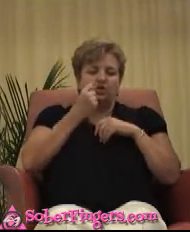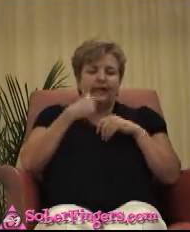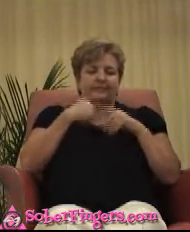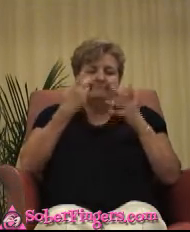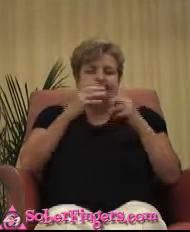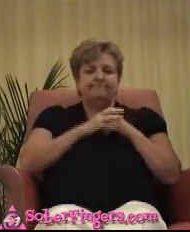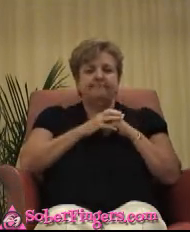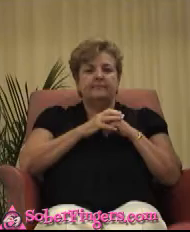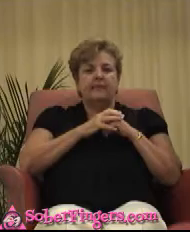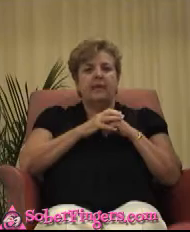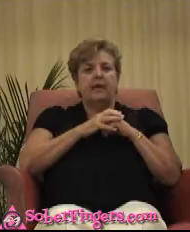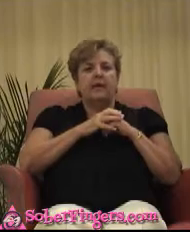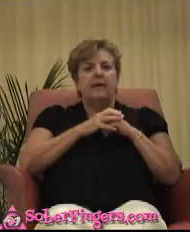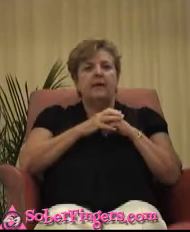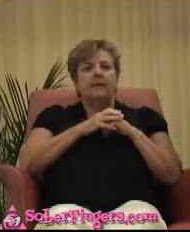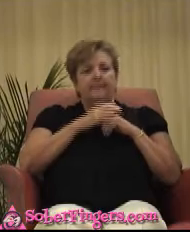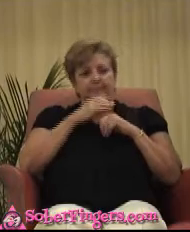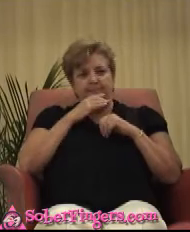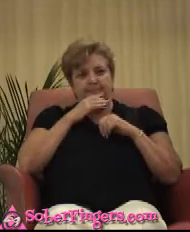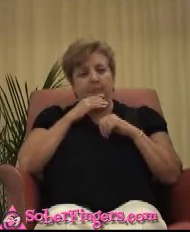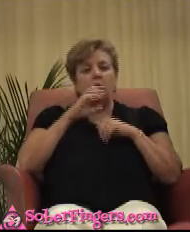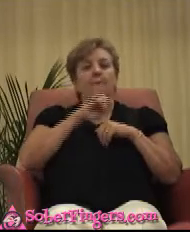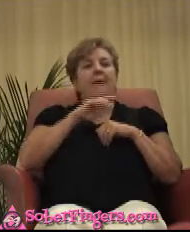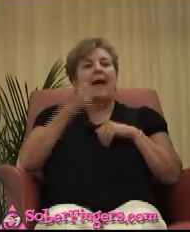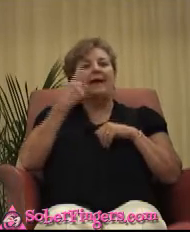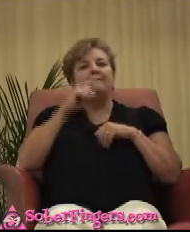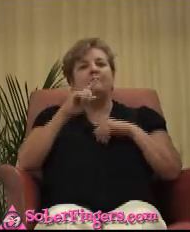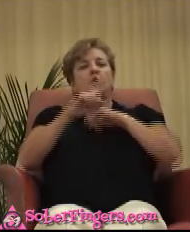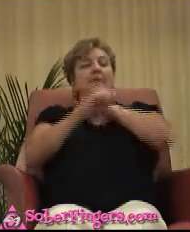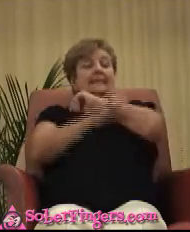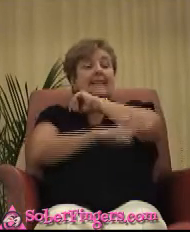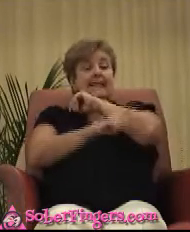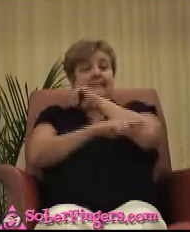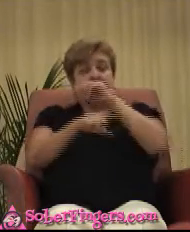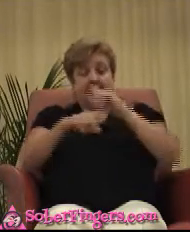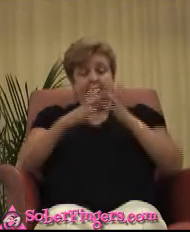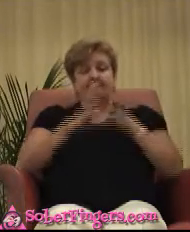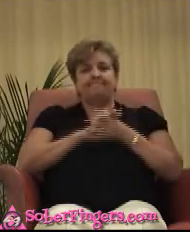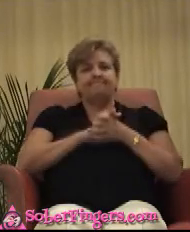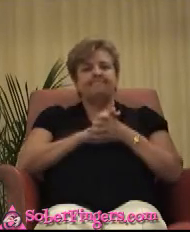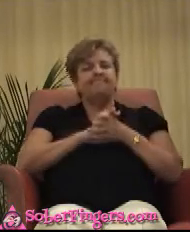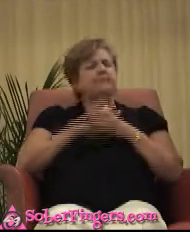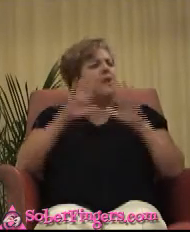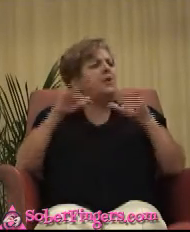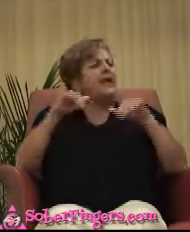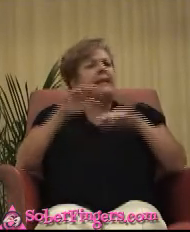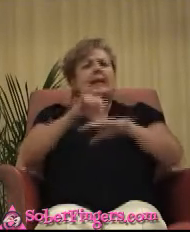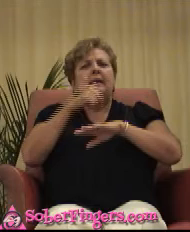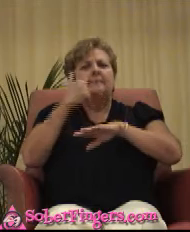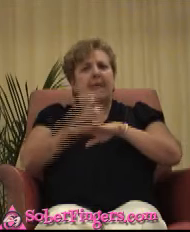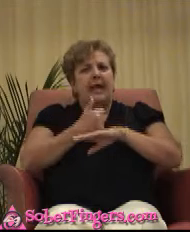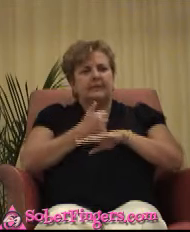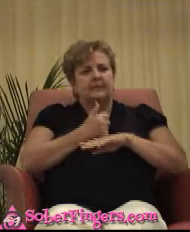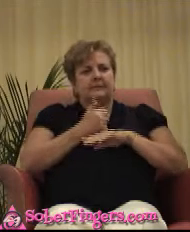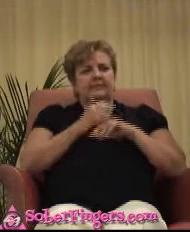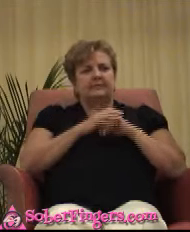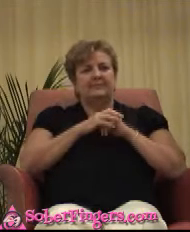We went back for the sentencing. Sentencing guidelines were in place at that time. A lot of things had been done that were pretty dirty inside